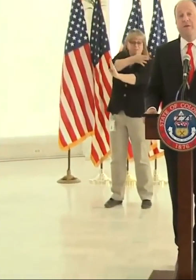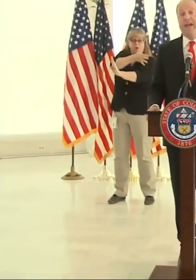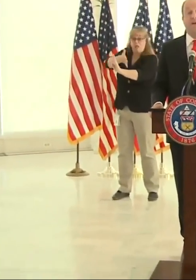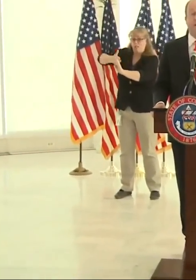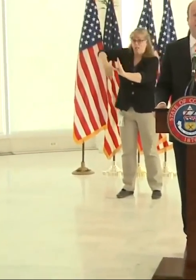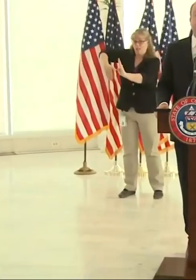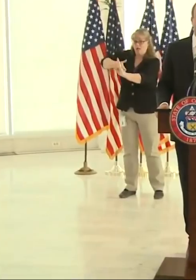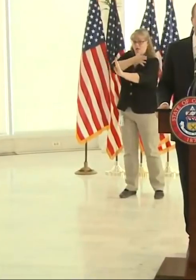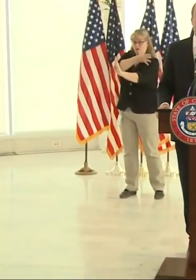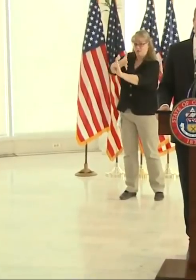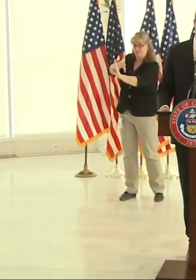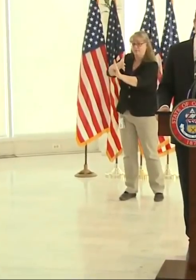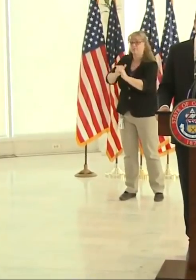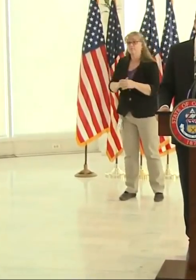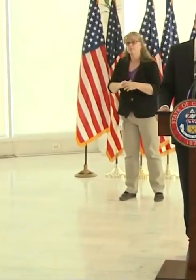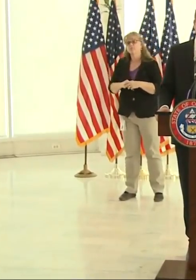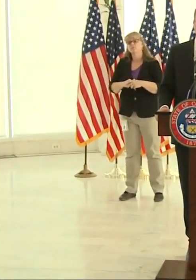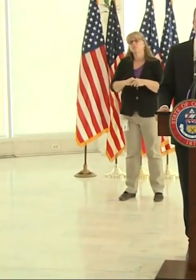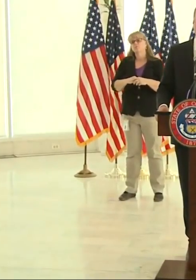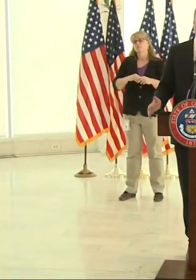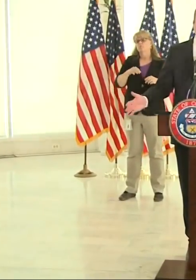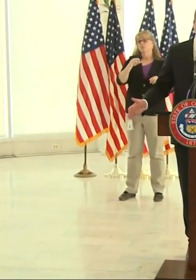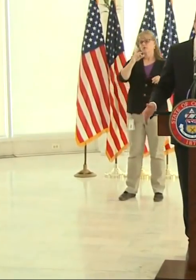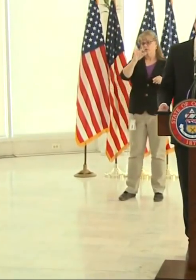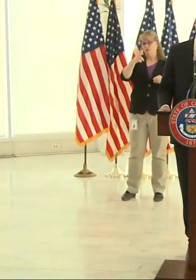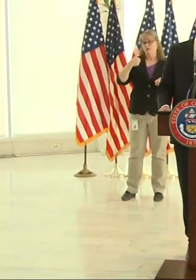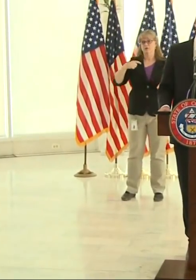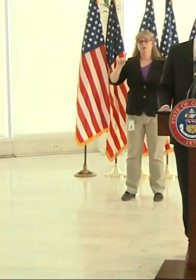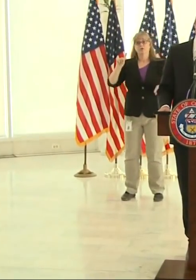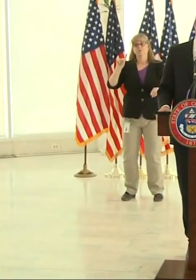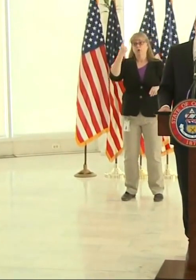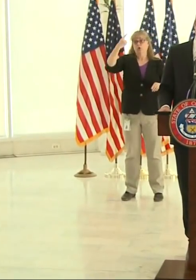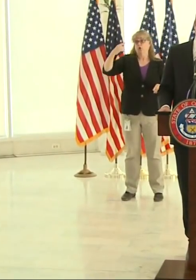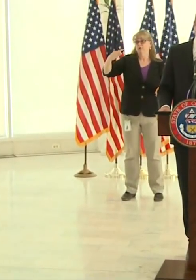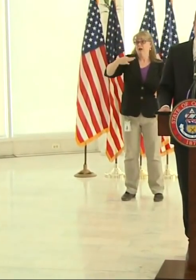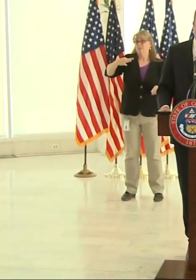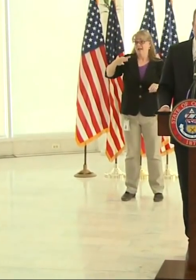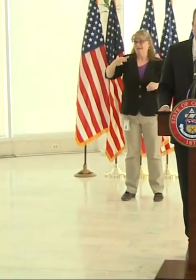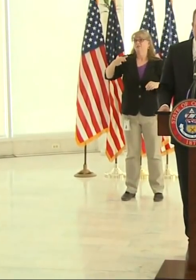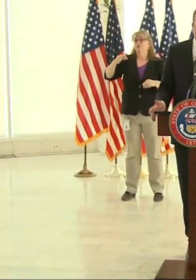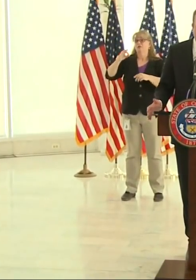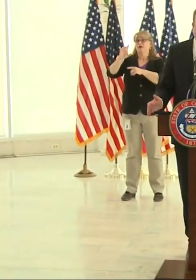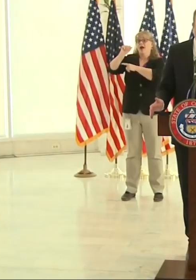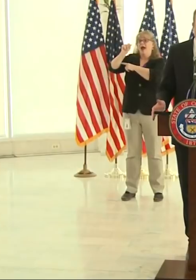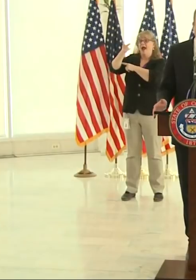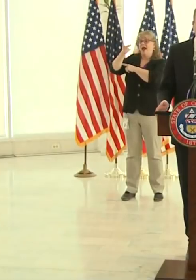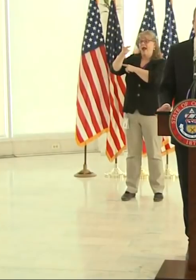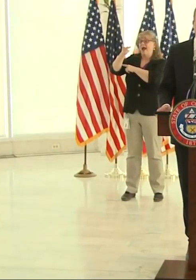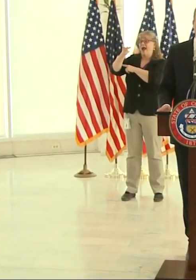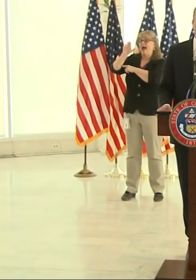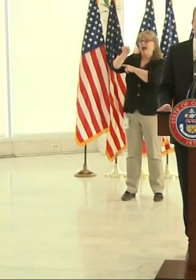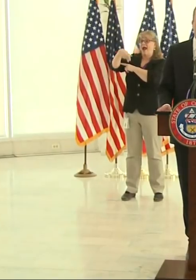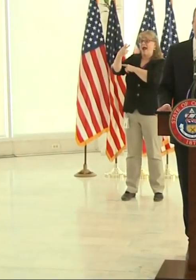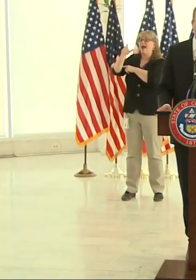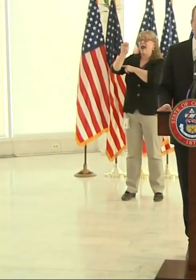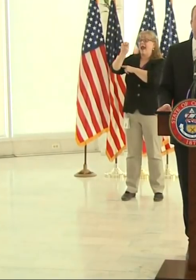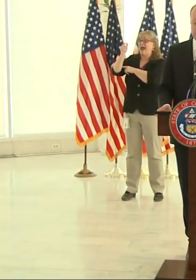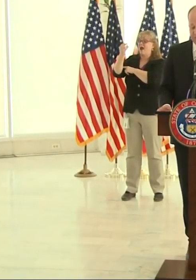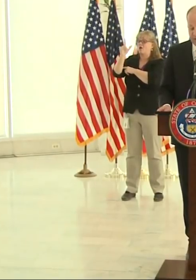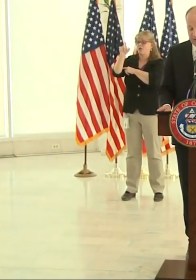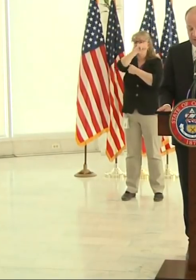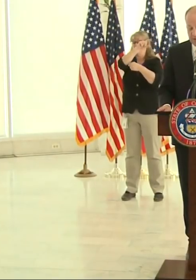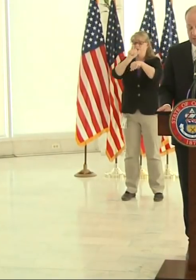application from a county to reopen and end a stay-at-home order, Eagle County, Colorado. Which has lost so many